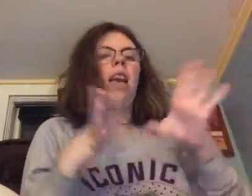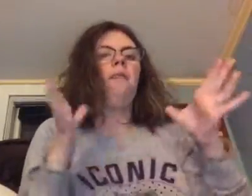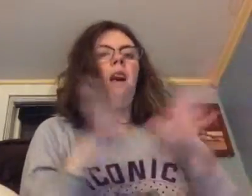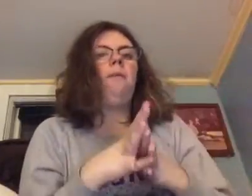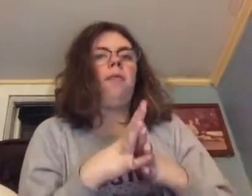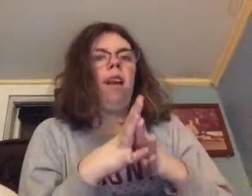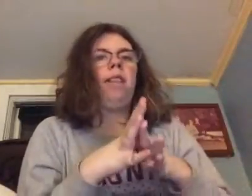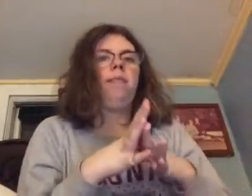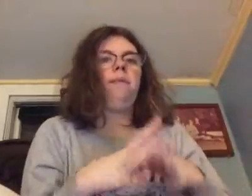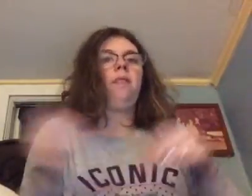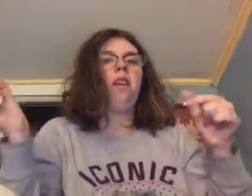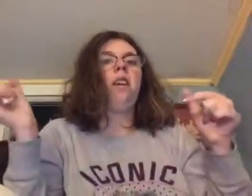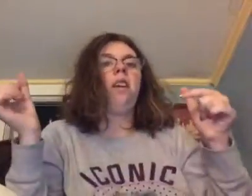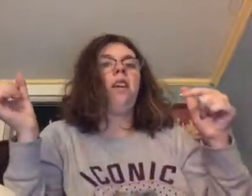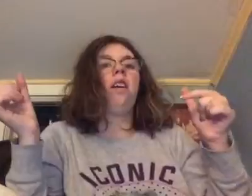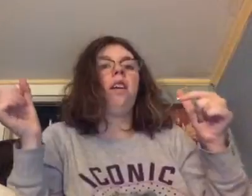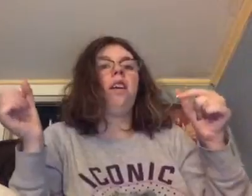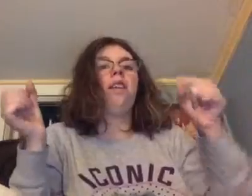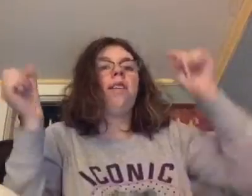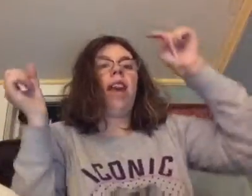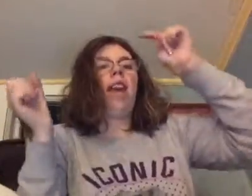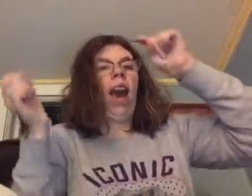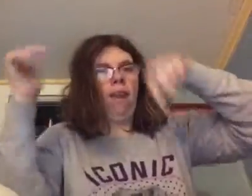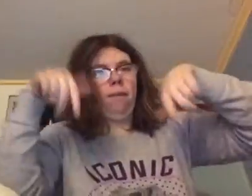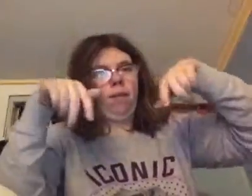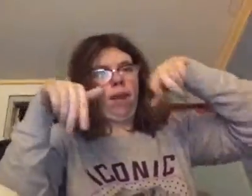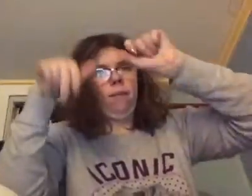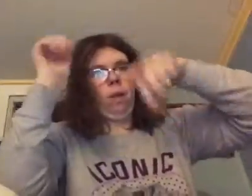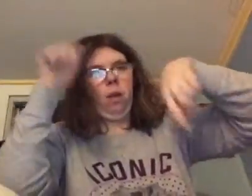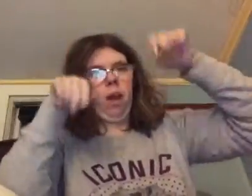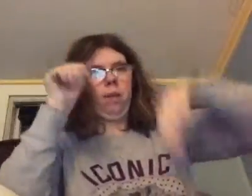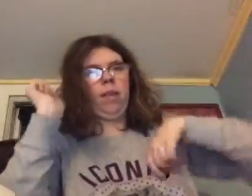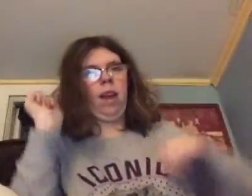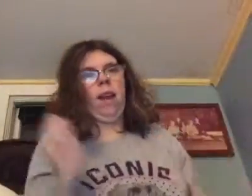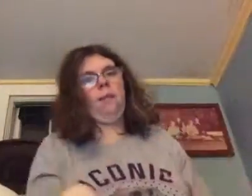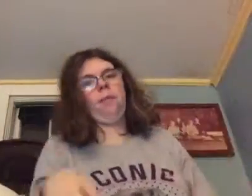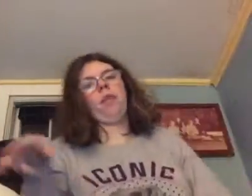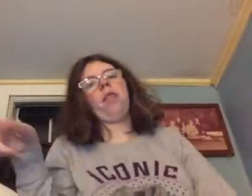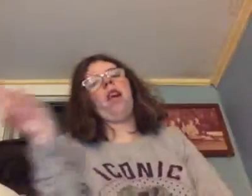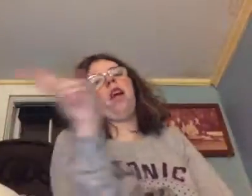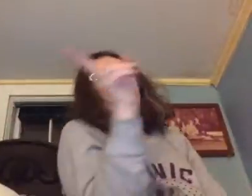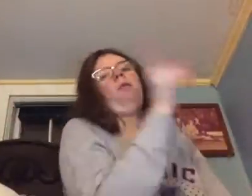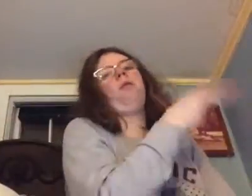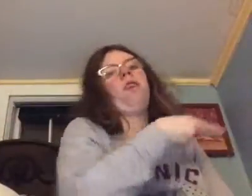if you have a best friend, say, I have a best friend below in the comments. Alright? Hope this video